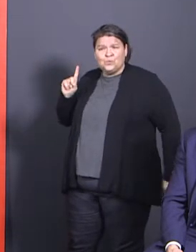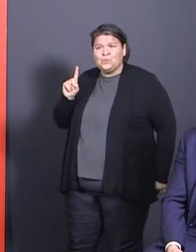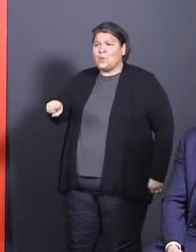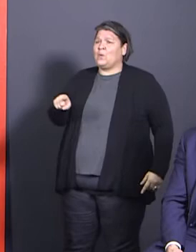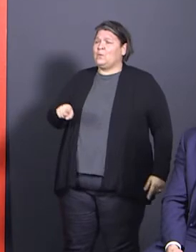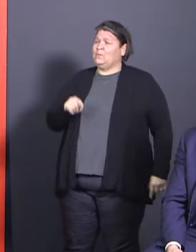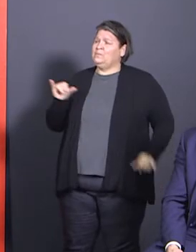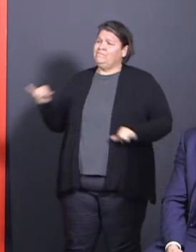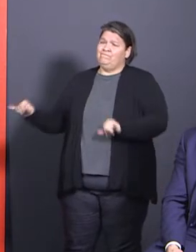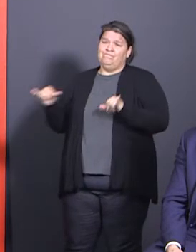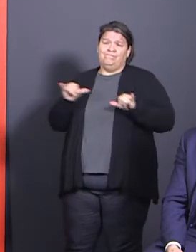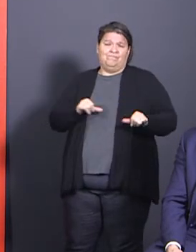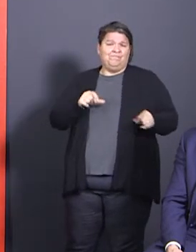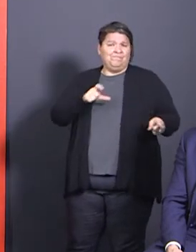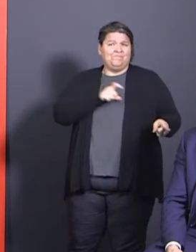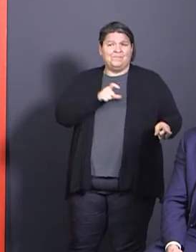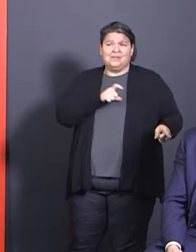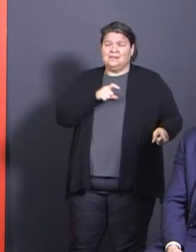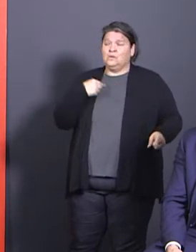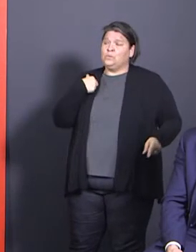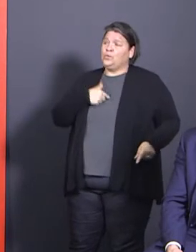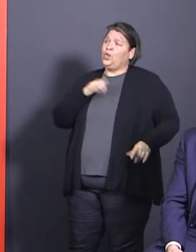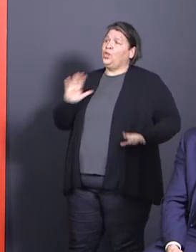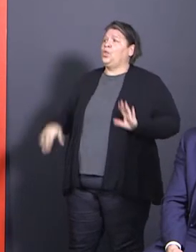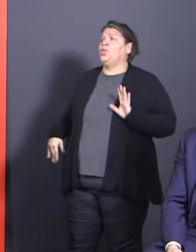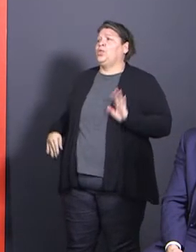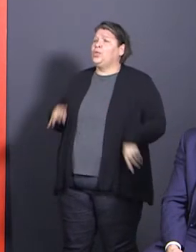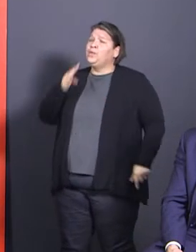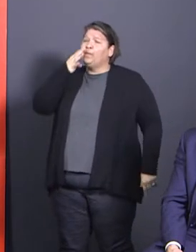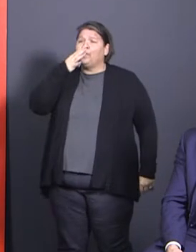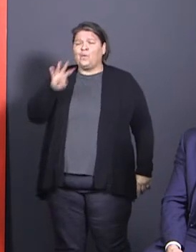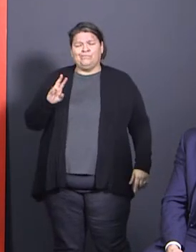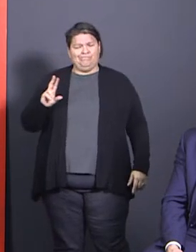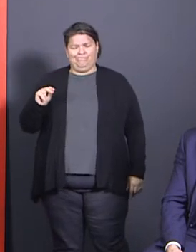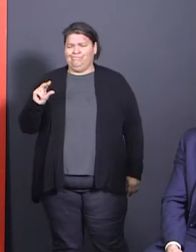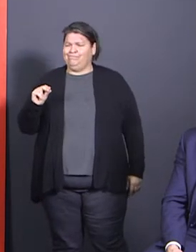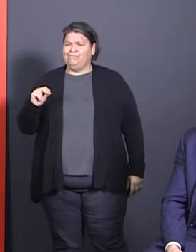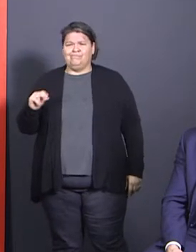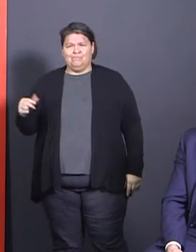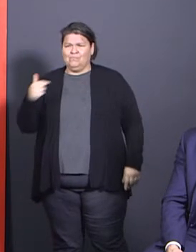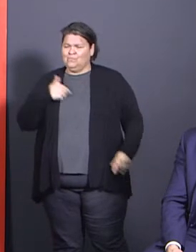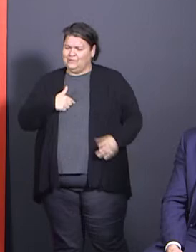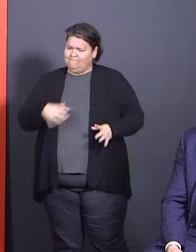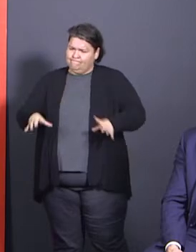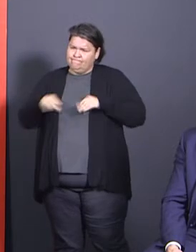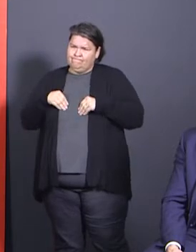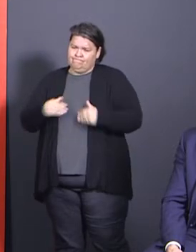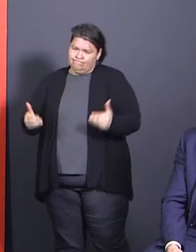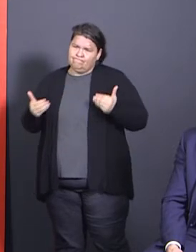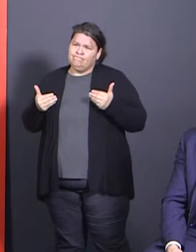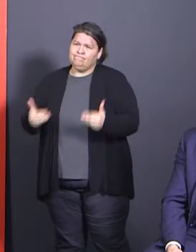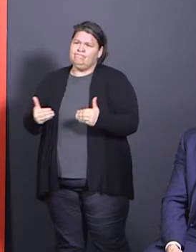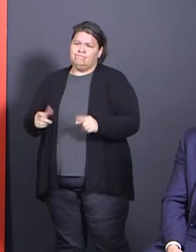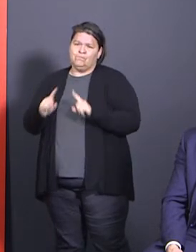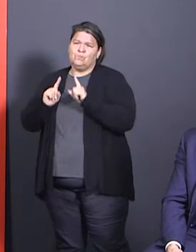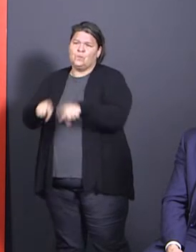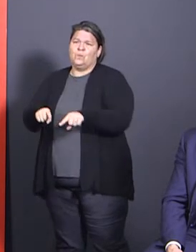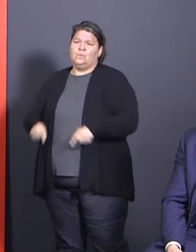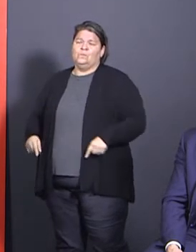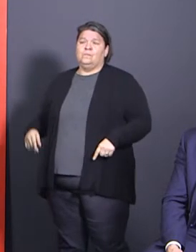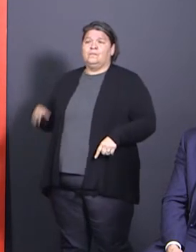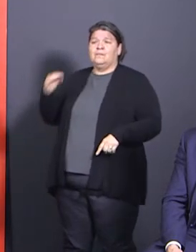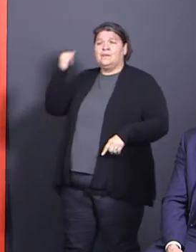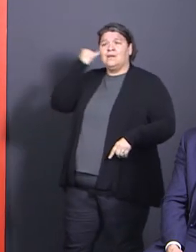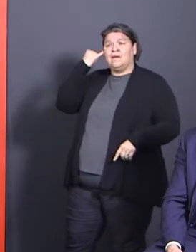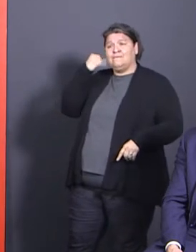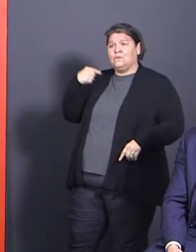responding. It is important to know that what we would like for the citizens to do is, if we're coming to their house, if it's possible to meet us at